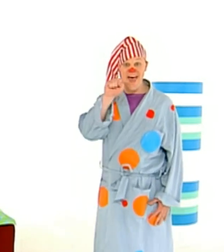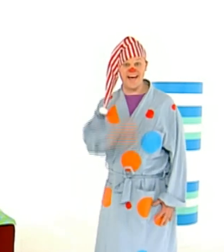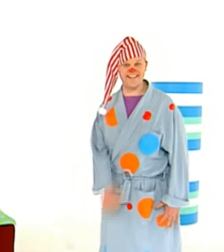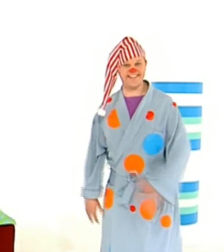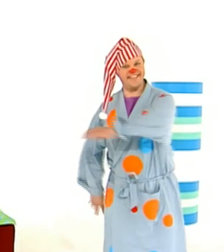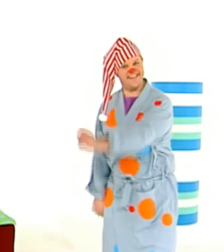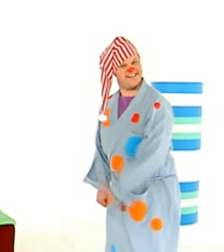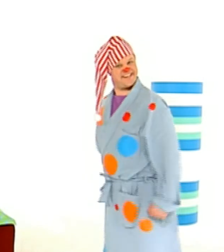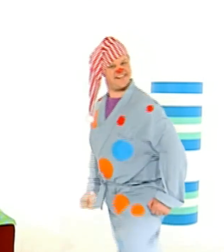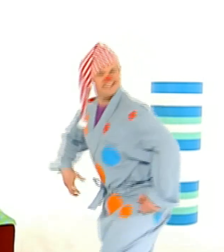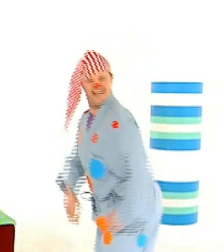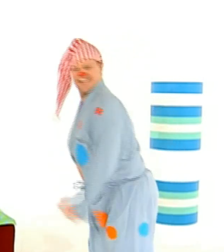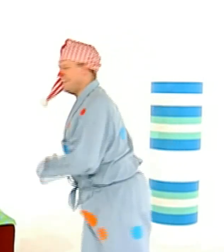yes.